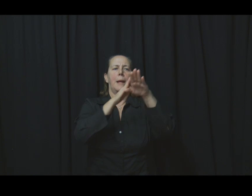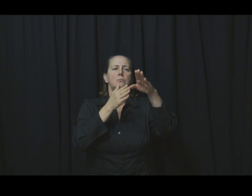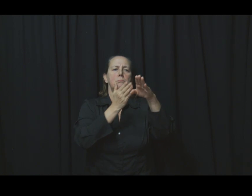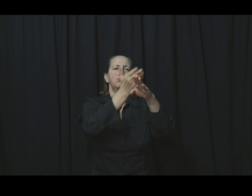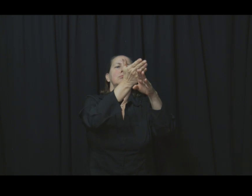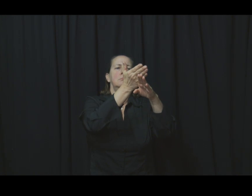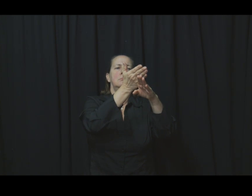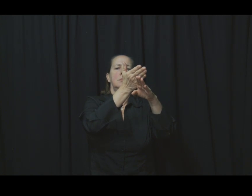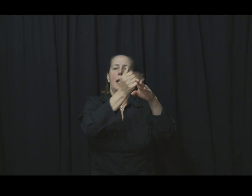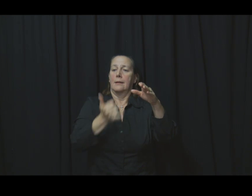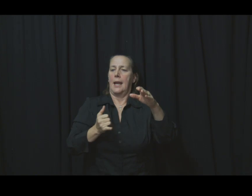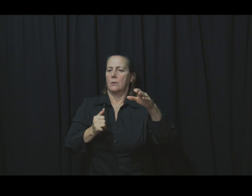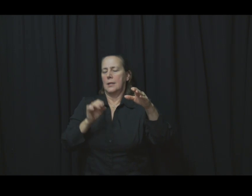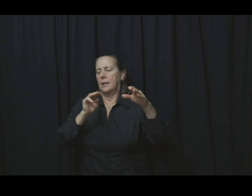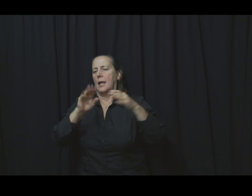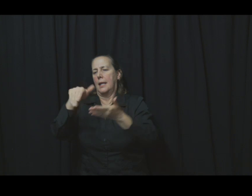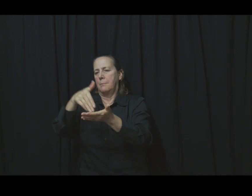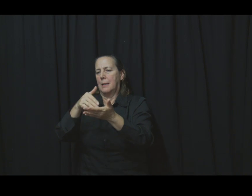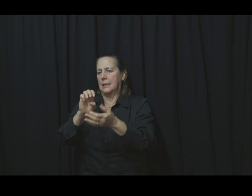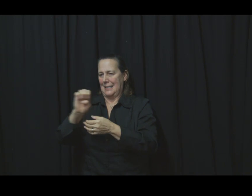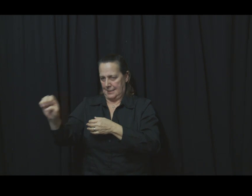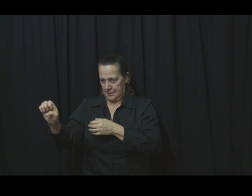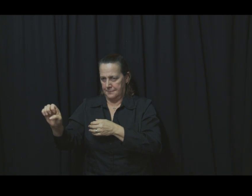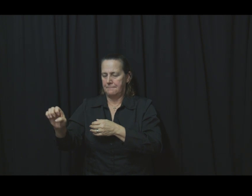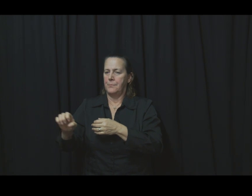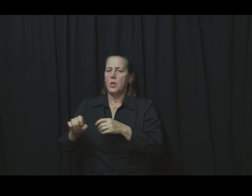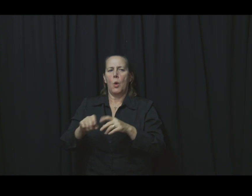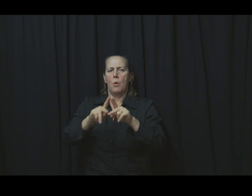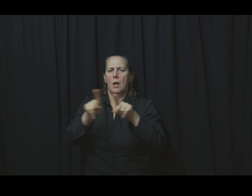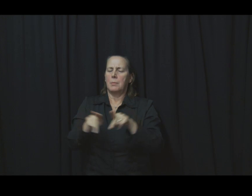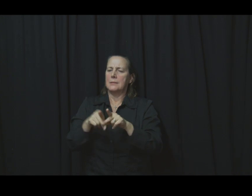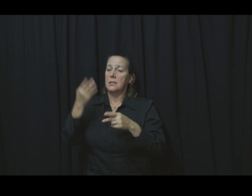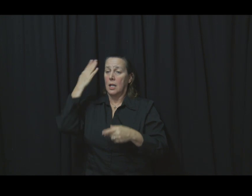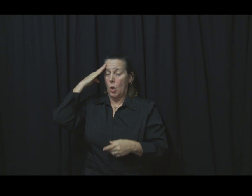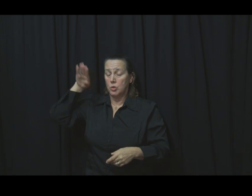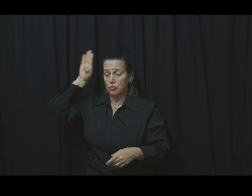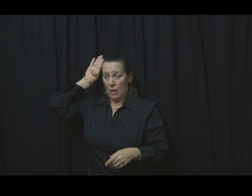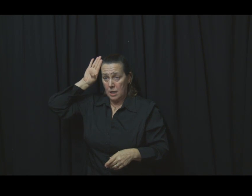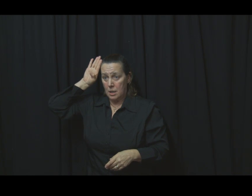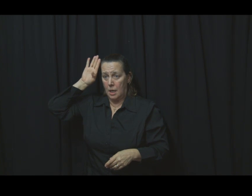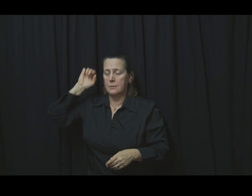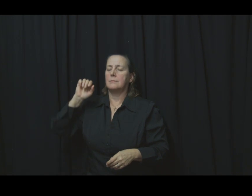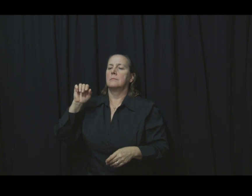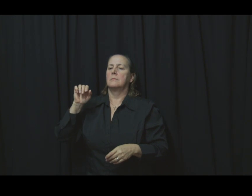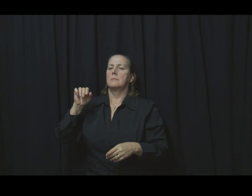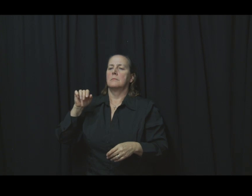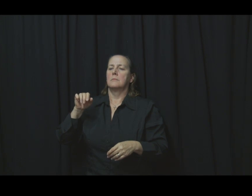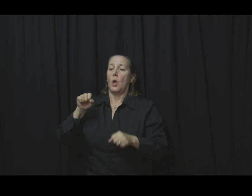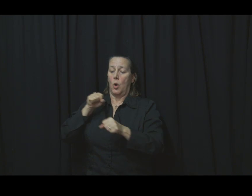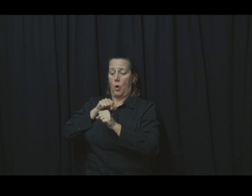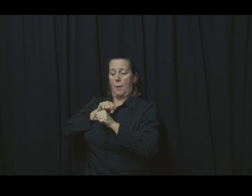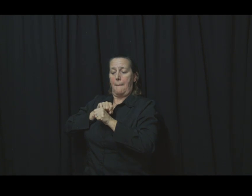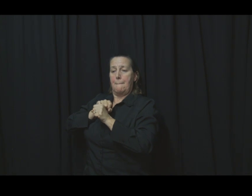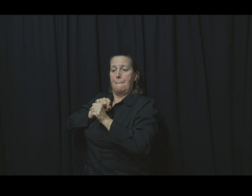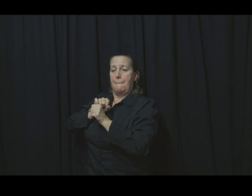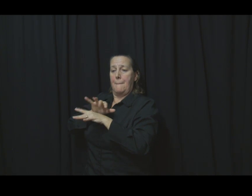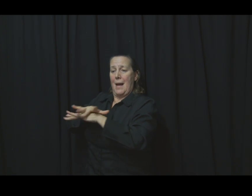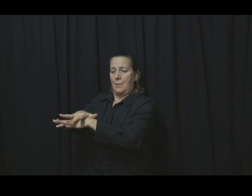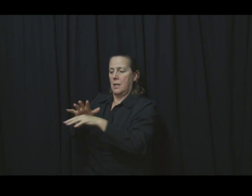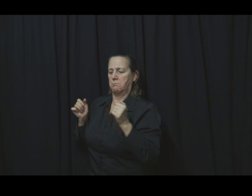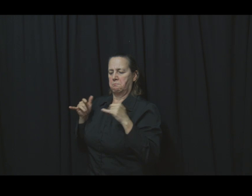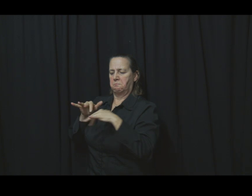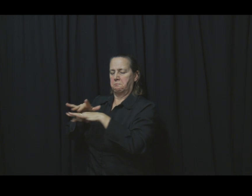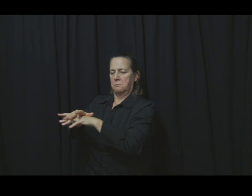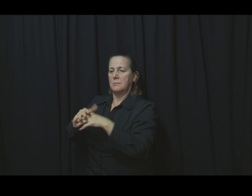call the Middle East. And so places like Australia are populated then by animals